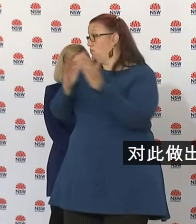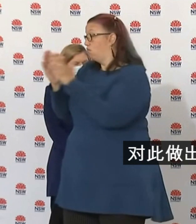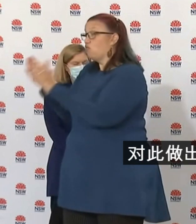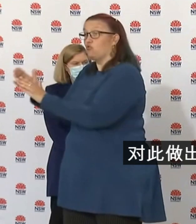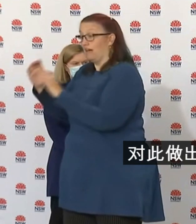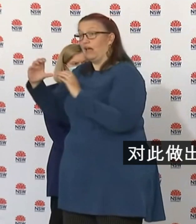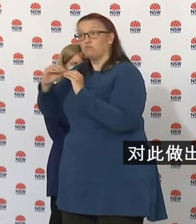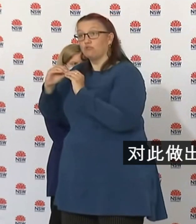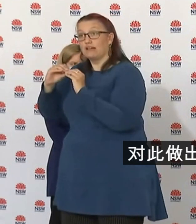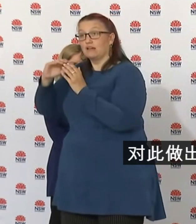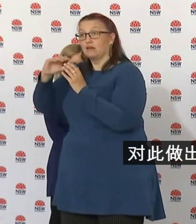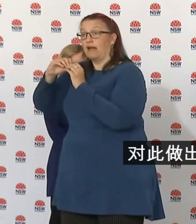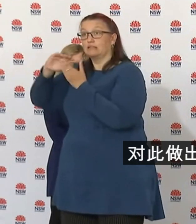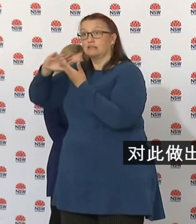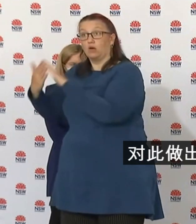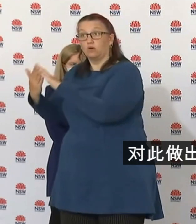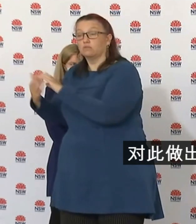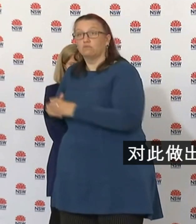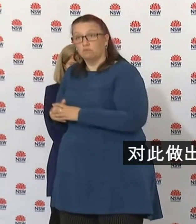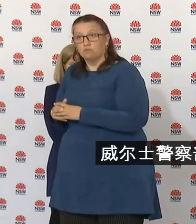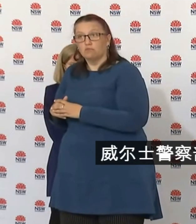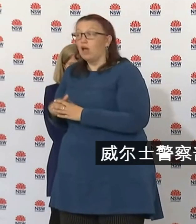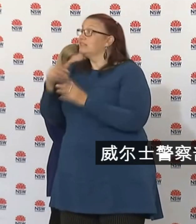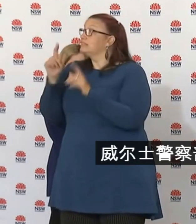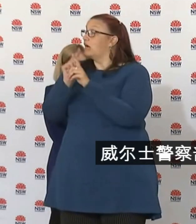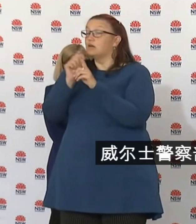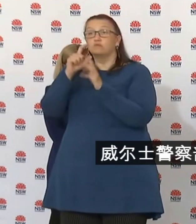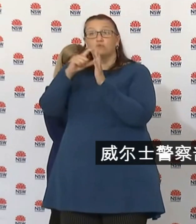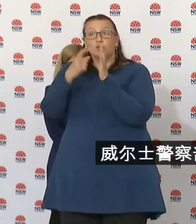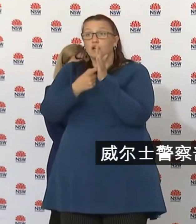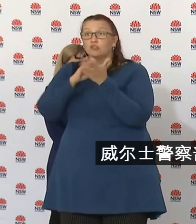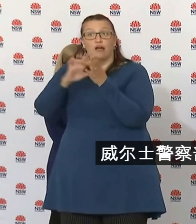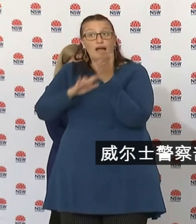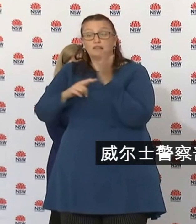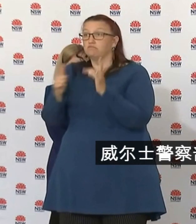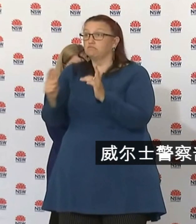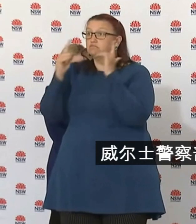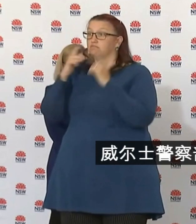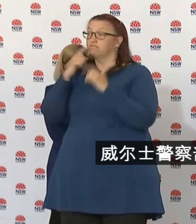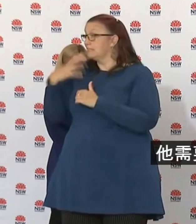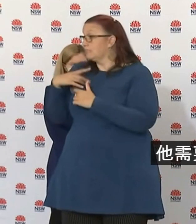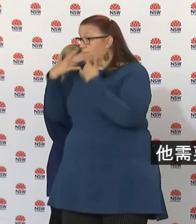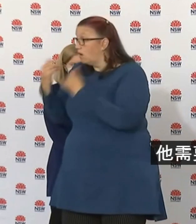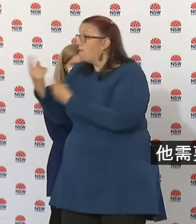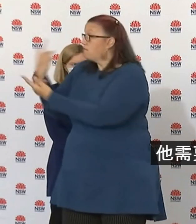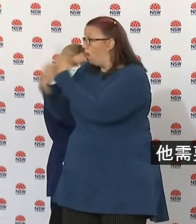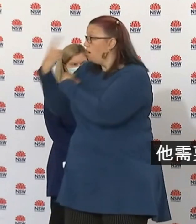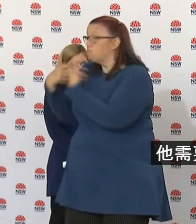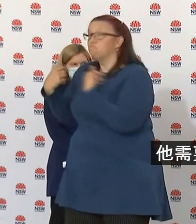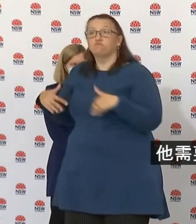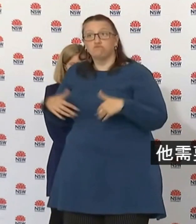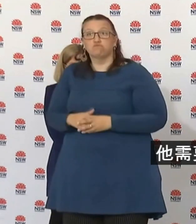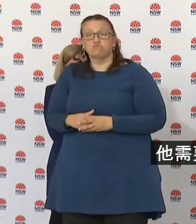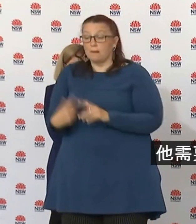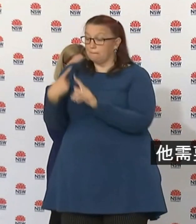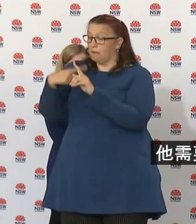respond to that. But similarly, compliance rests with the New South Wales Police Force, and if the Police Commissioner says to the government he needs extra powers